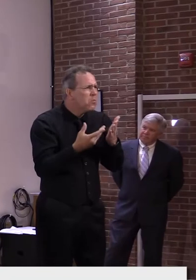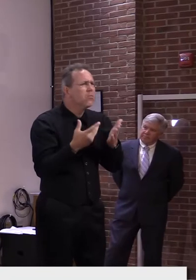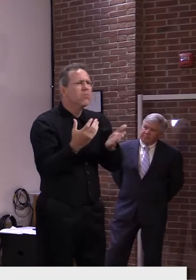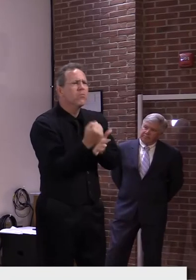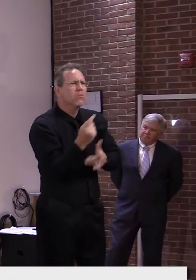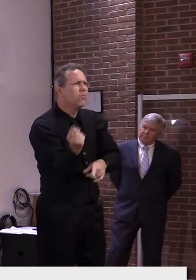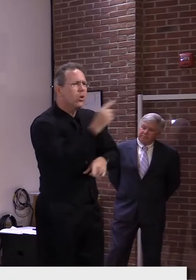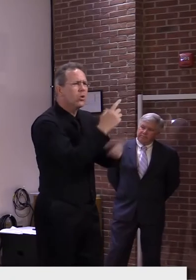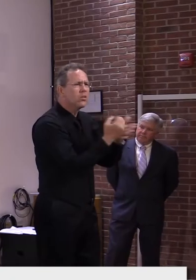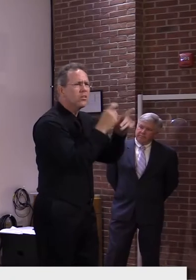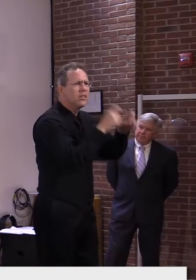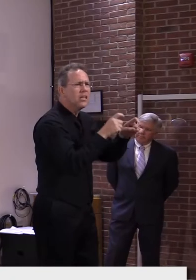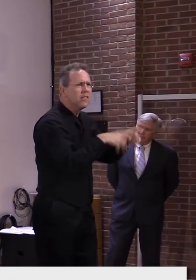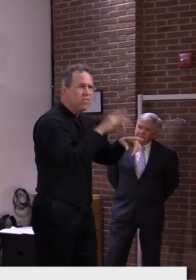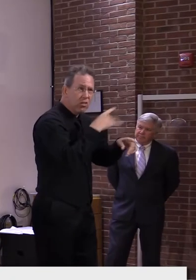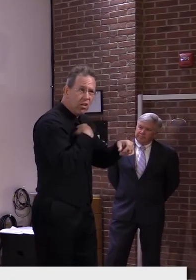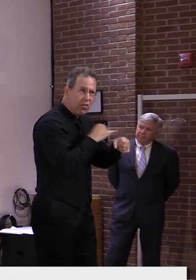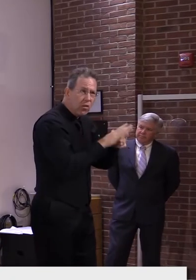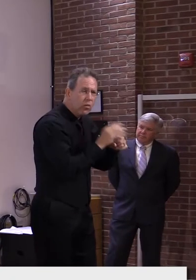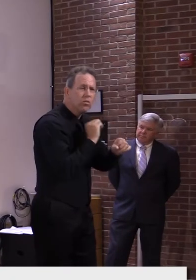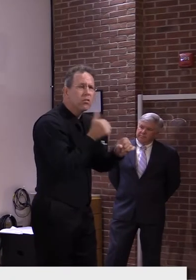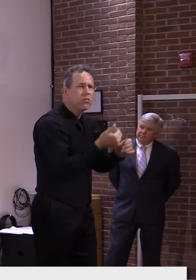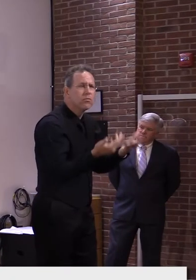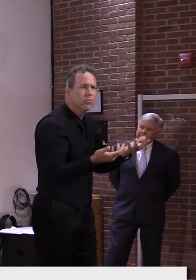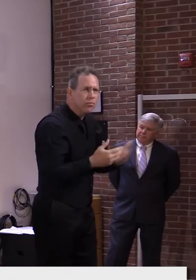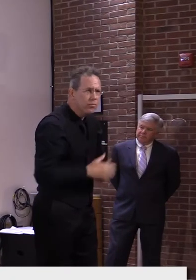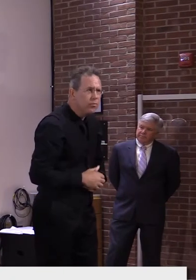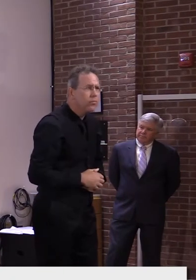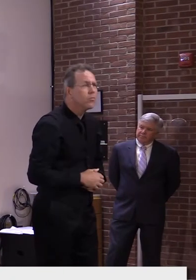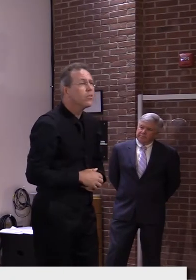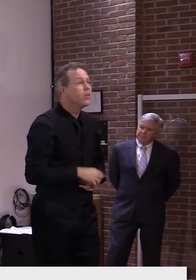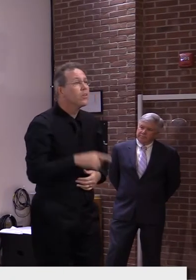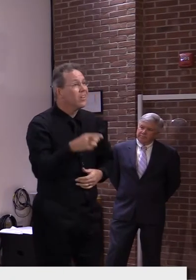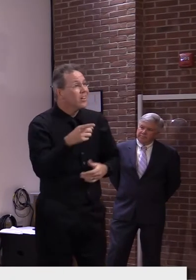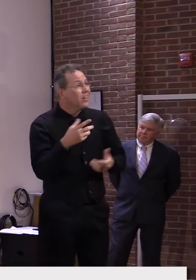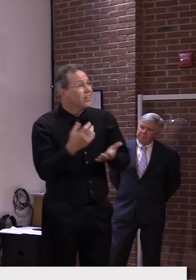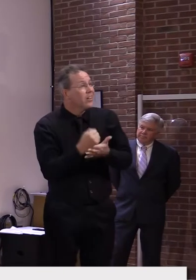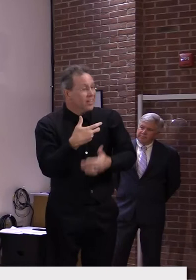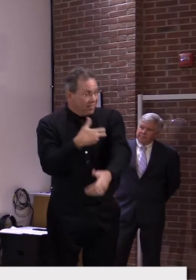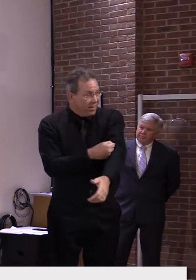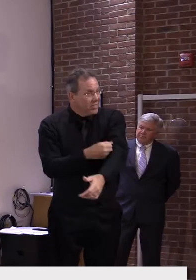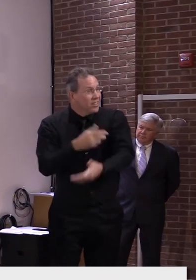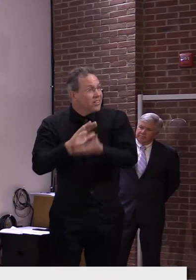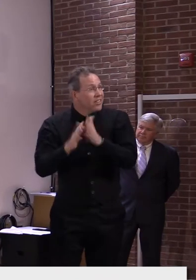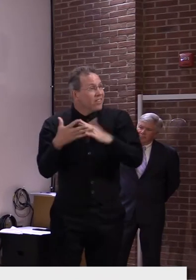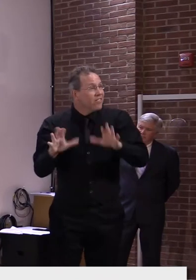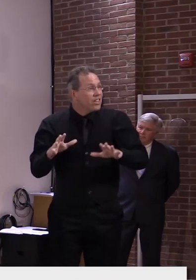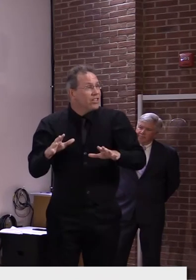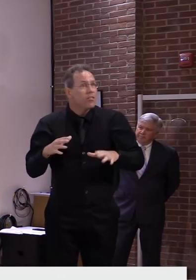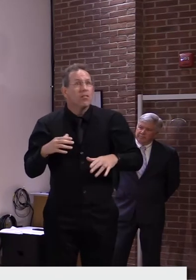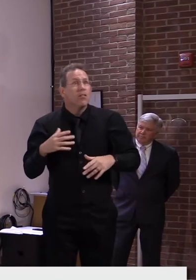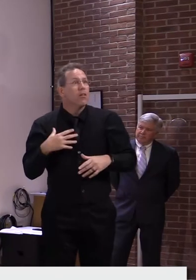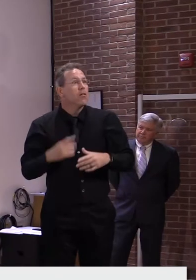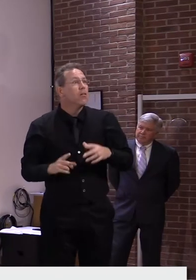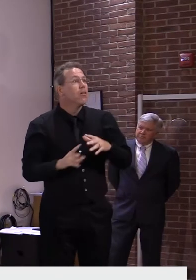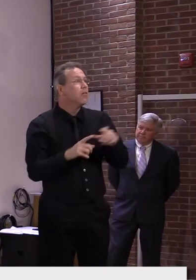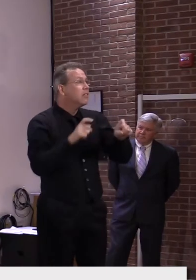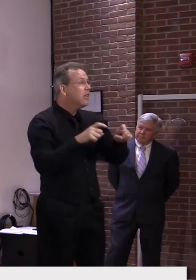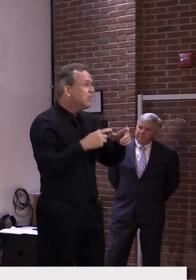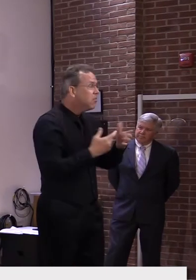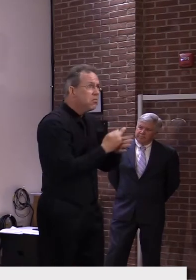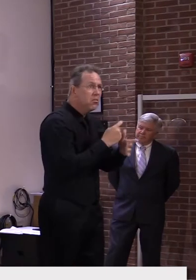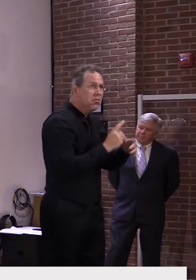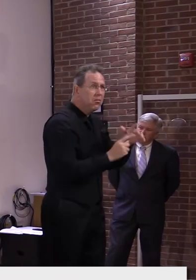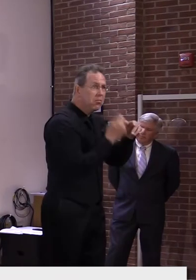being positive as a so-called breakthrough case are very, very low, well below